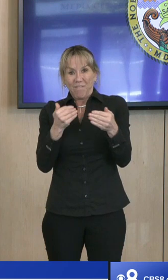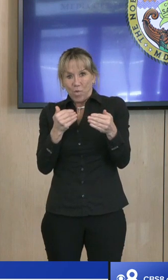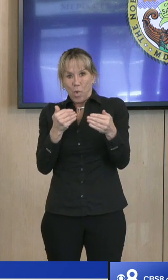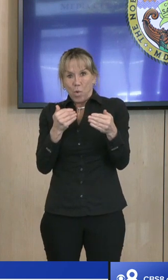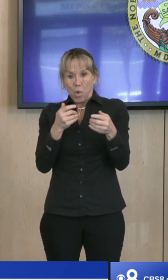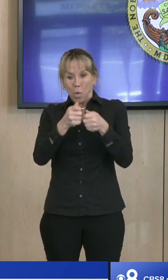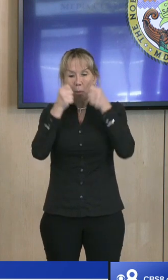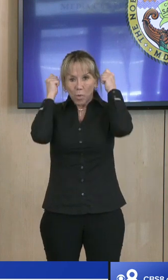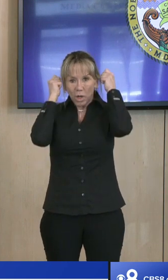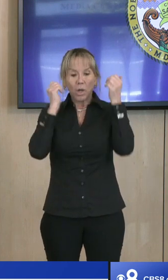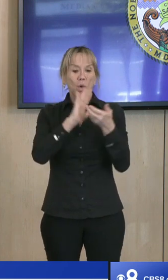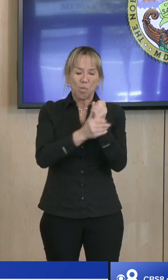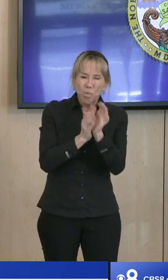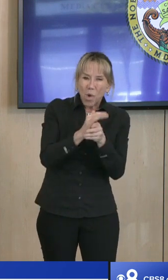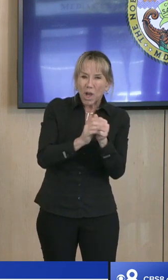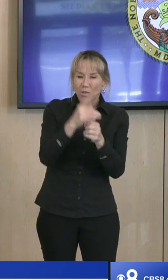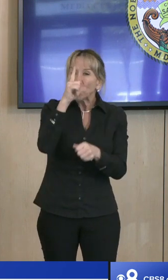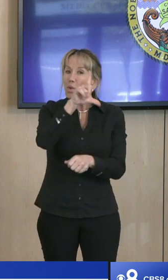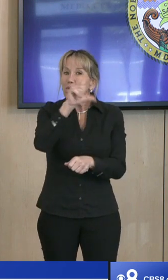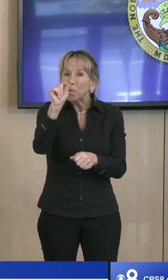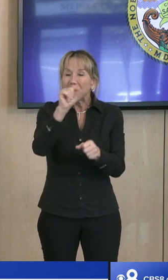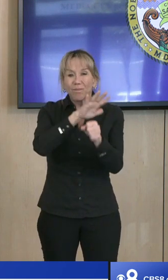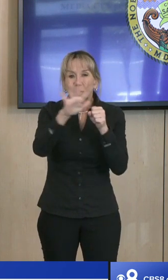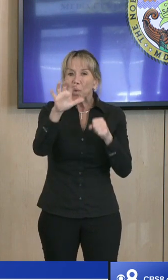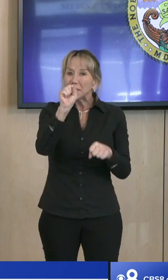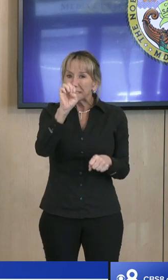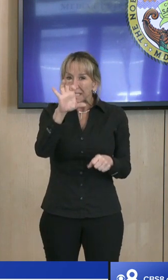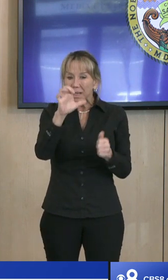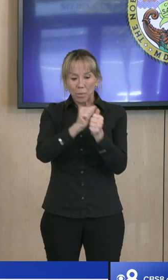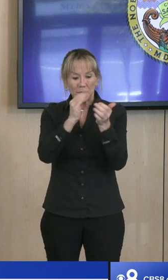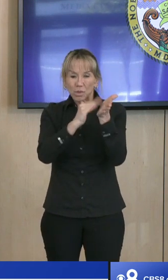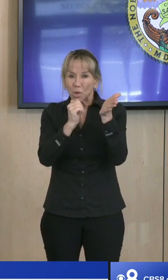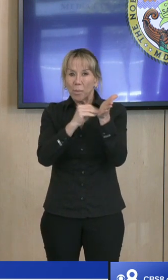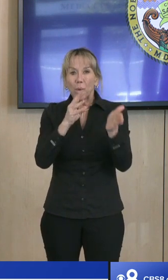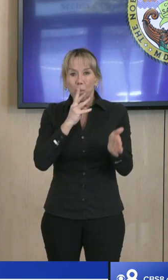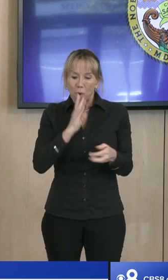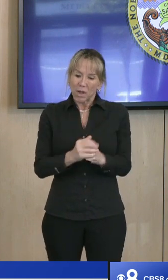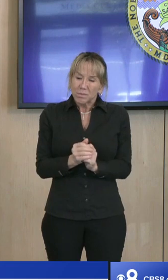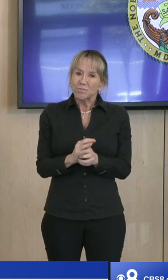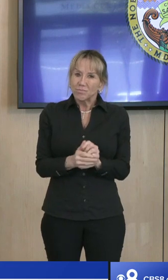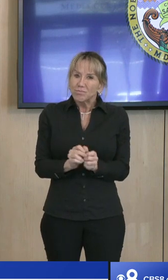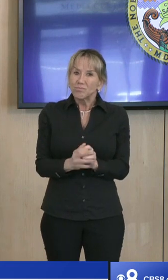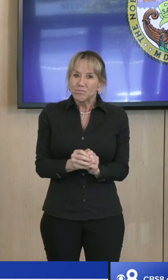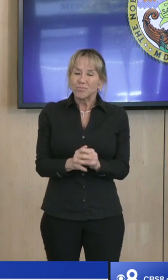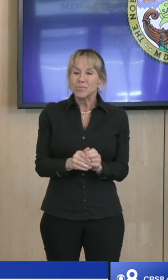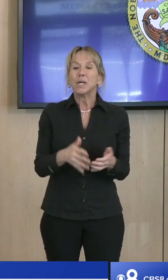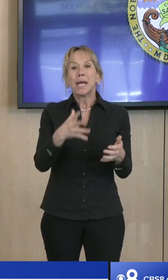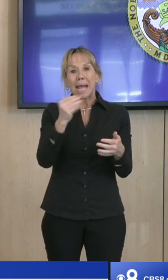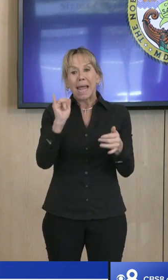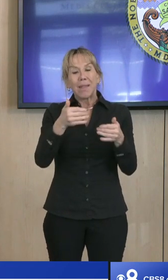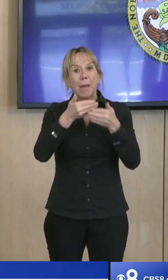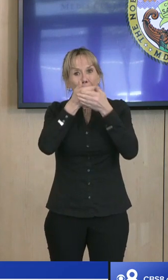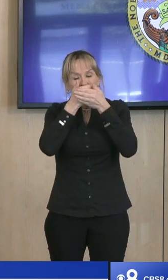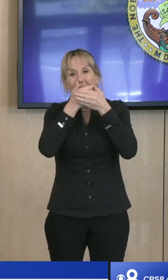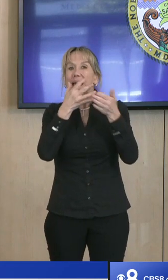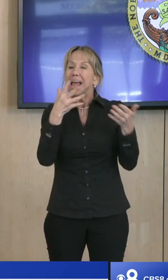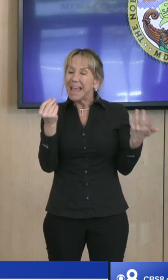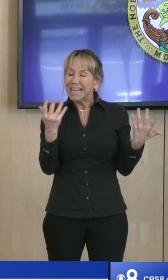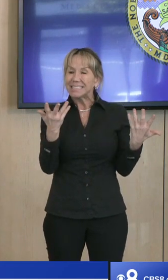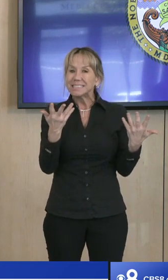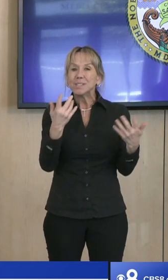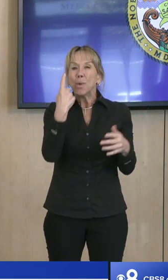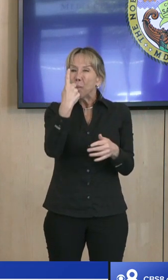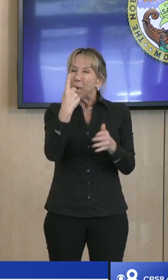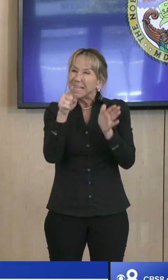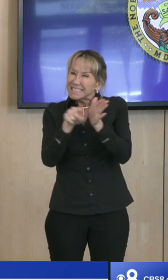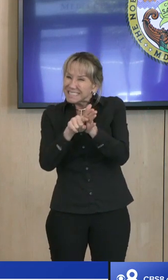wash your hands aggressively for 20 full seconds with soap and water. One of the potential downsides of a mask is you're more likely to touch your face.